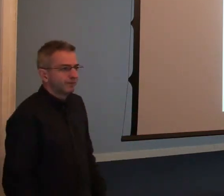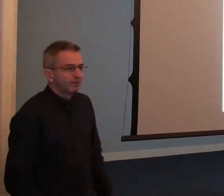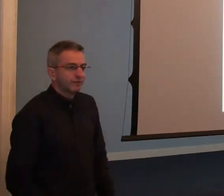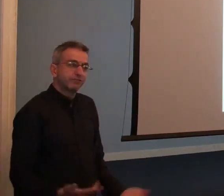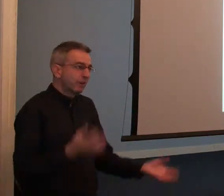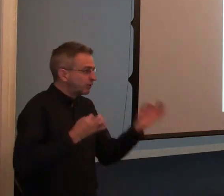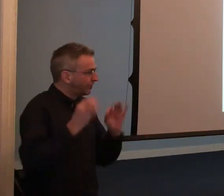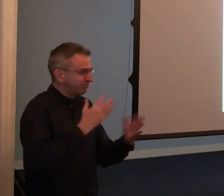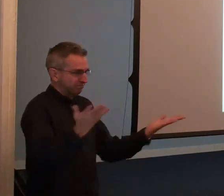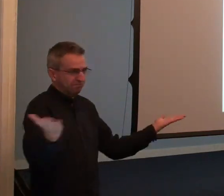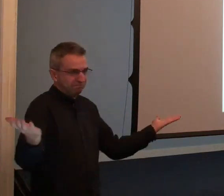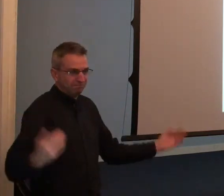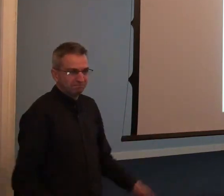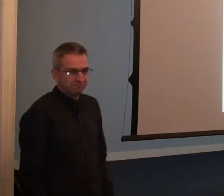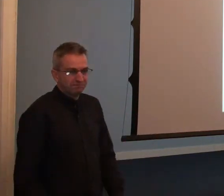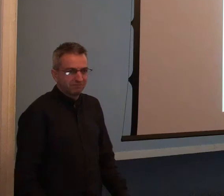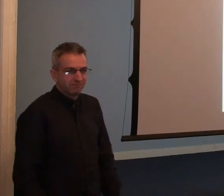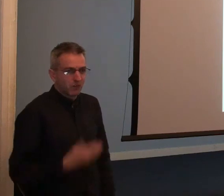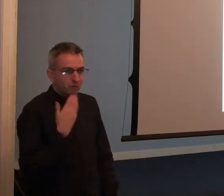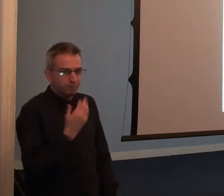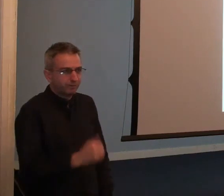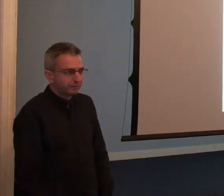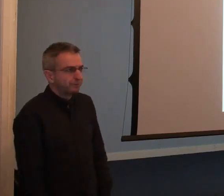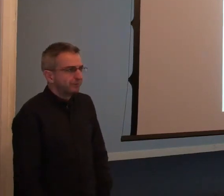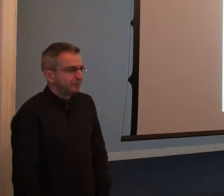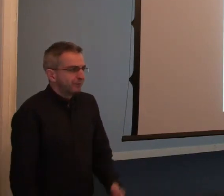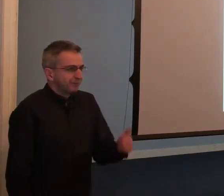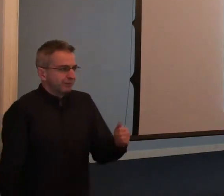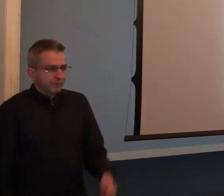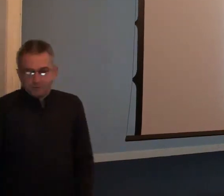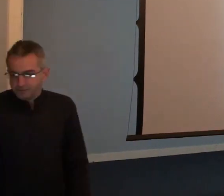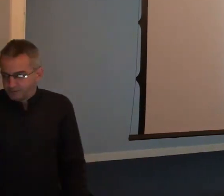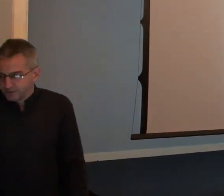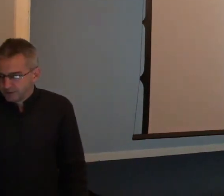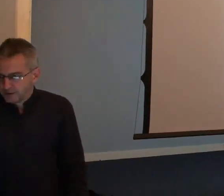positive thing. So thank you very much for listening and watching. Does anyone have any questions?